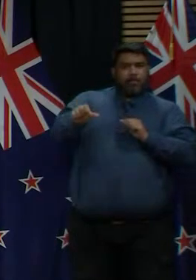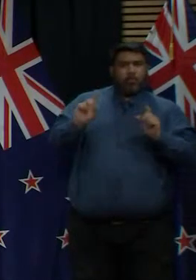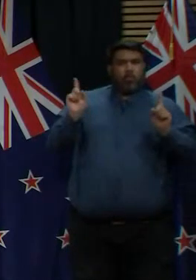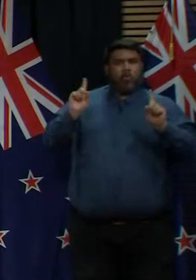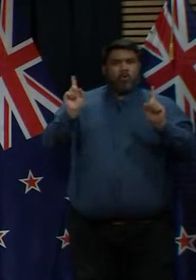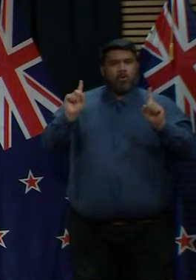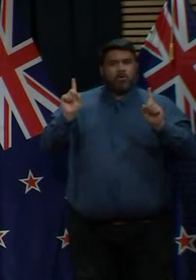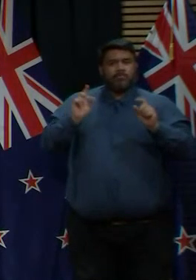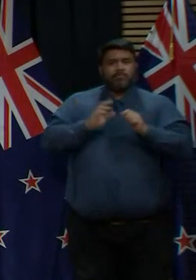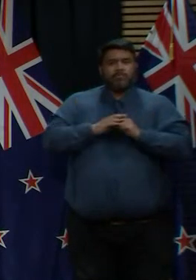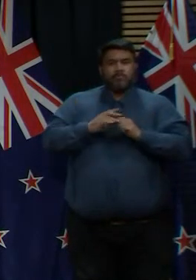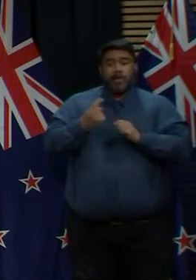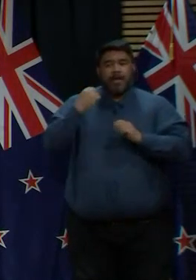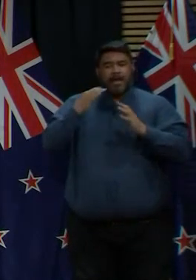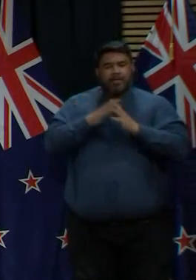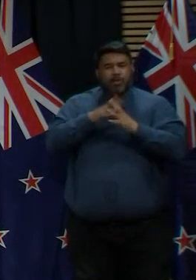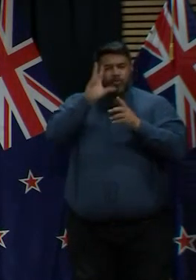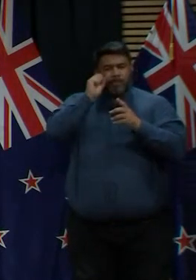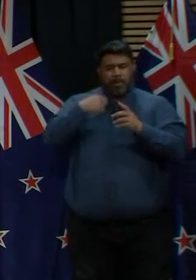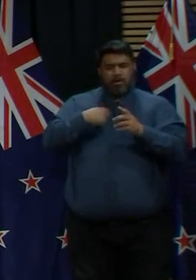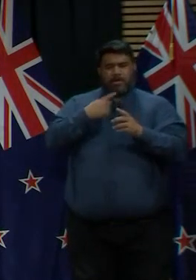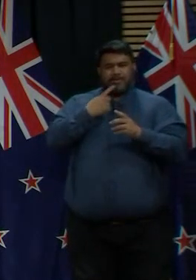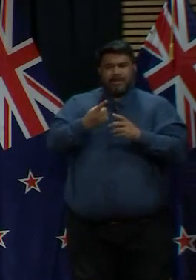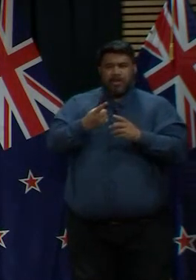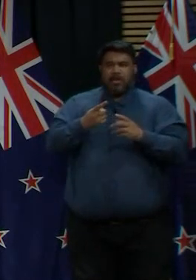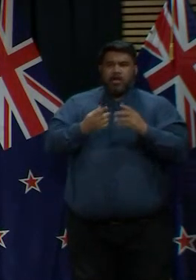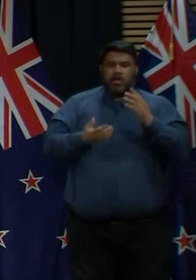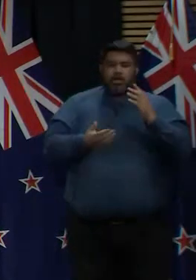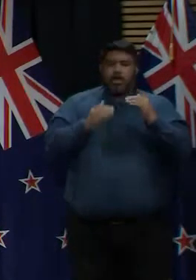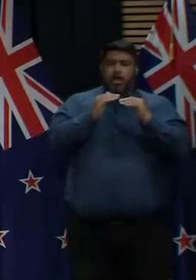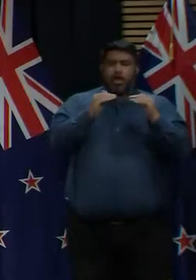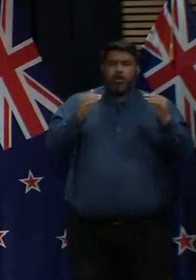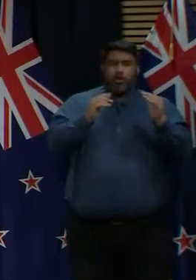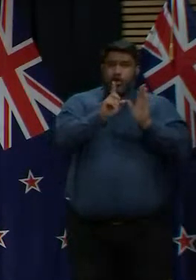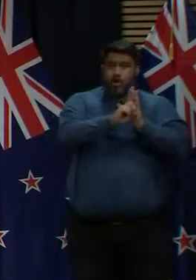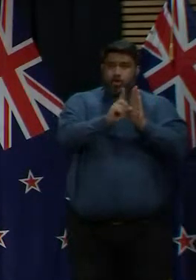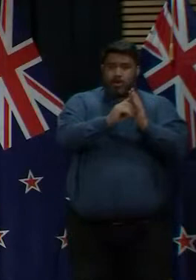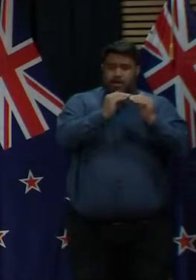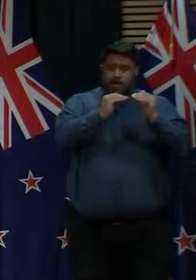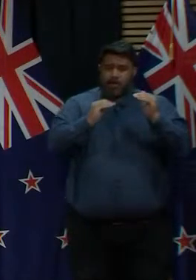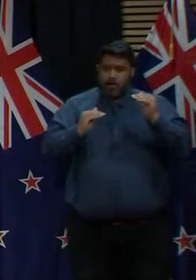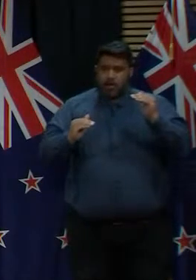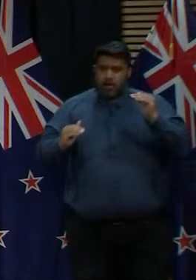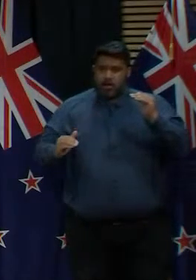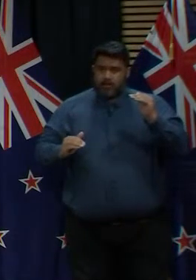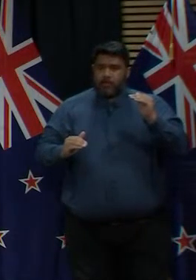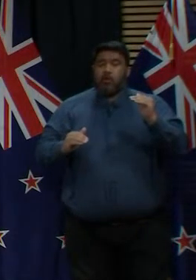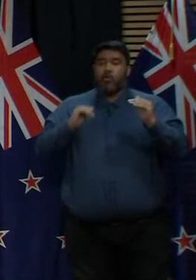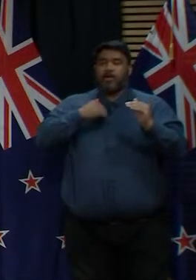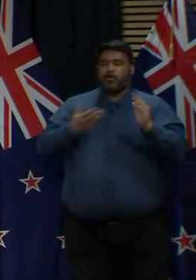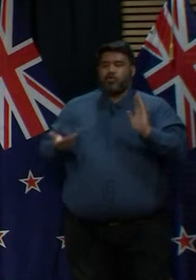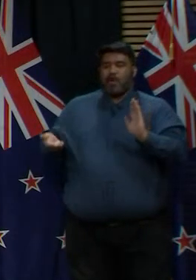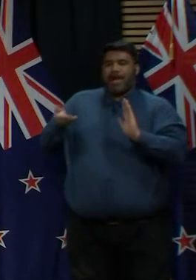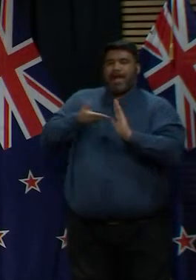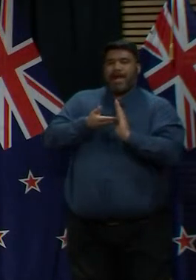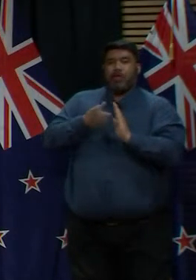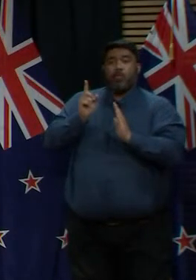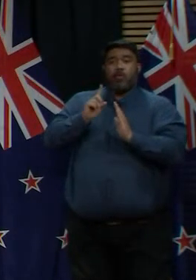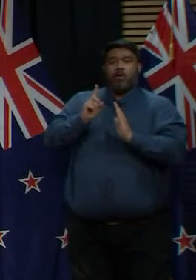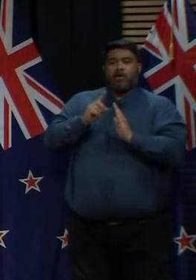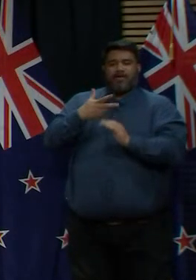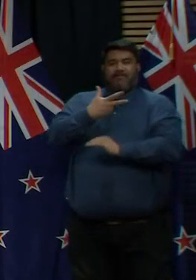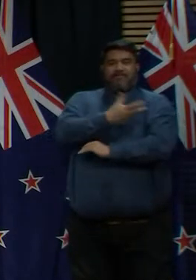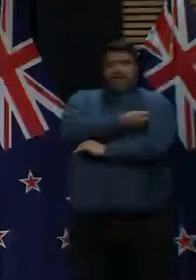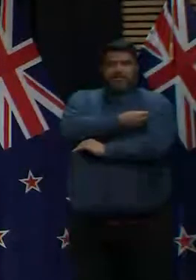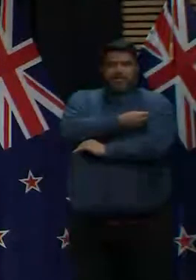system needed to factor in the new tool that is vaccinations. We've been undertaking work on this and we'll